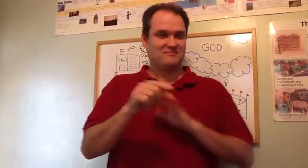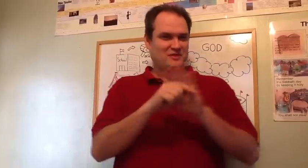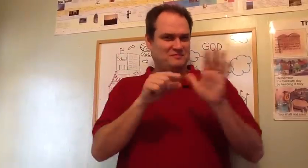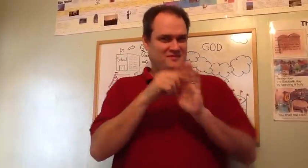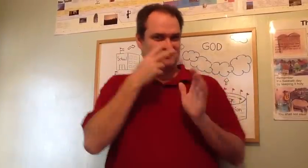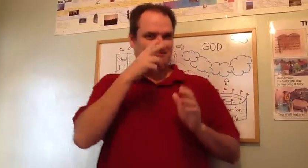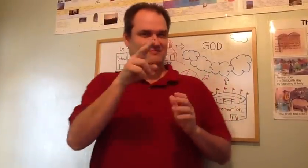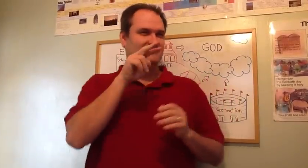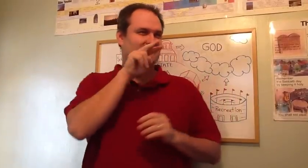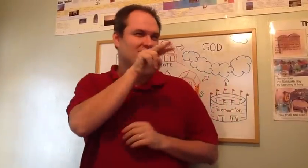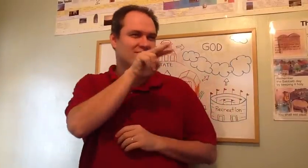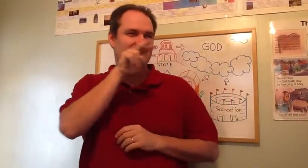Can you figure out the answer?